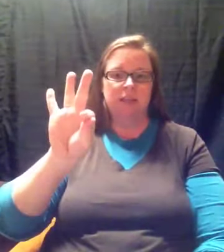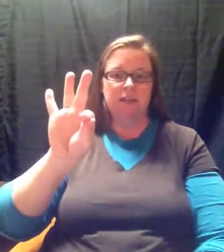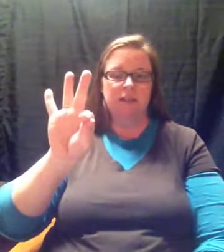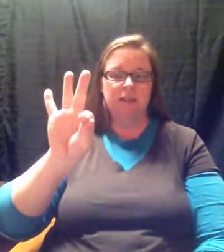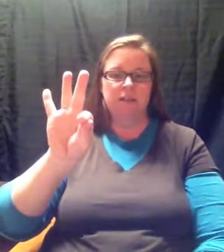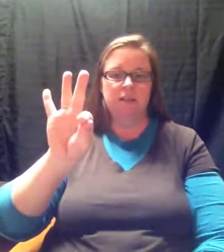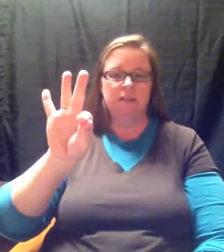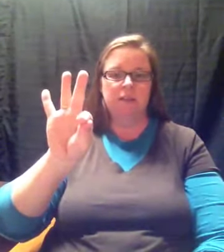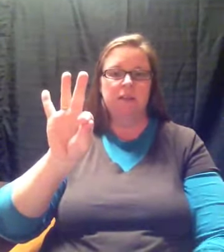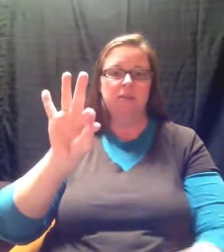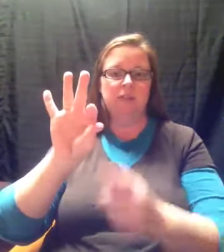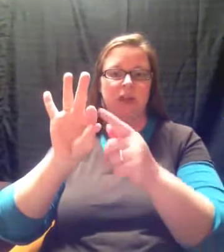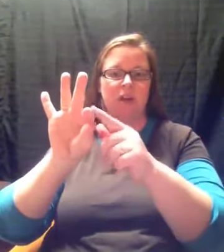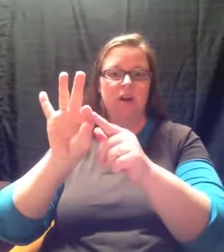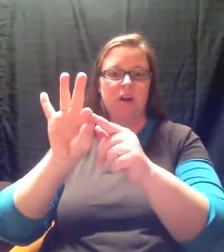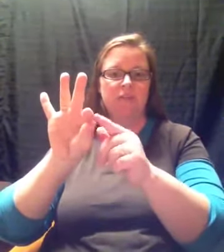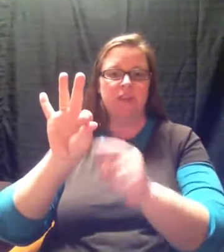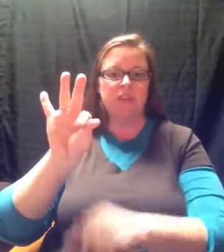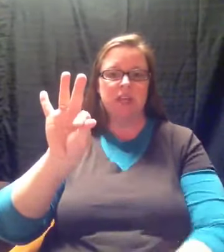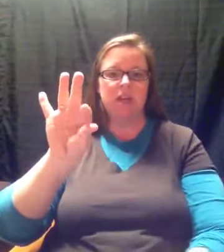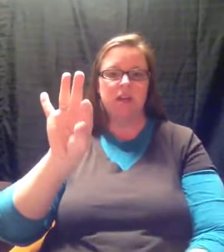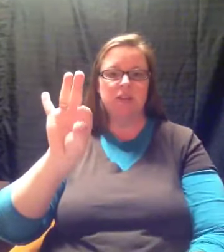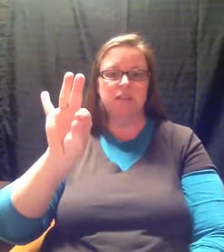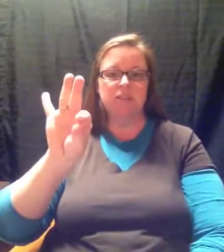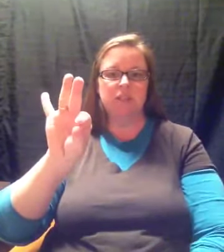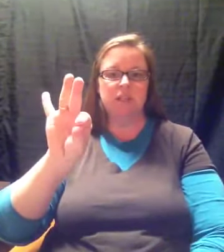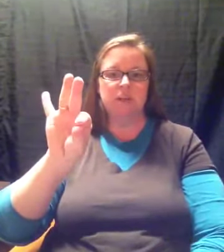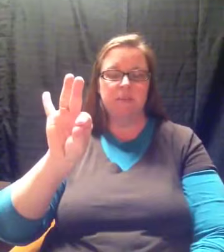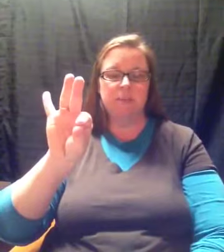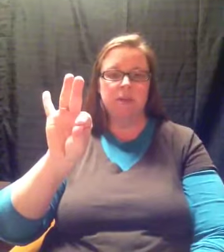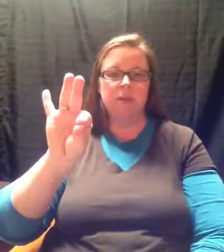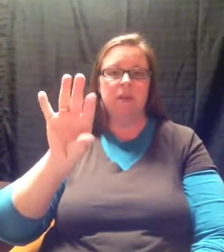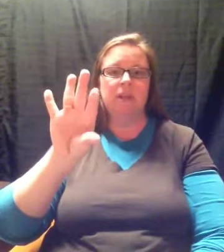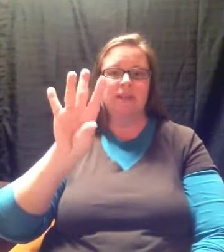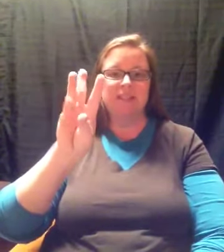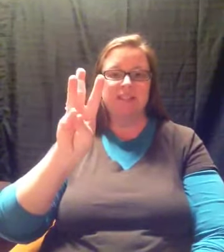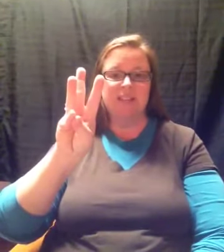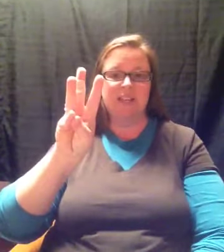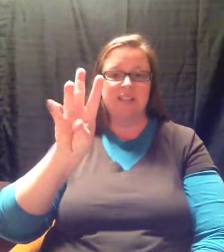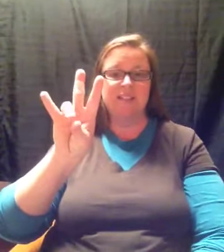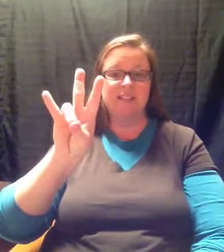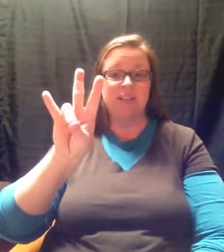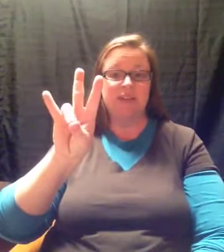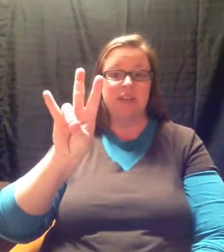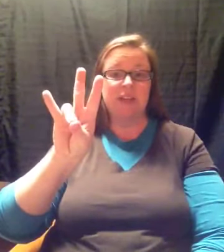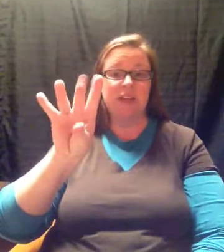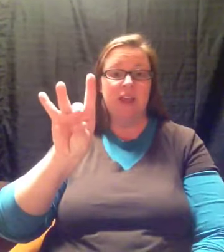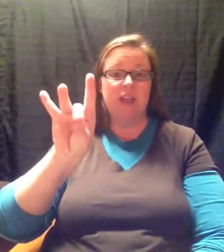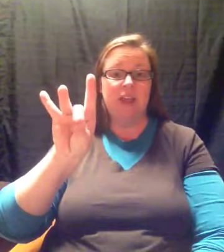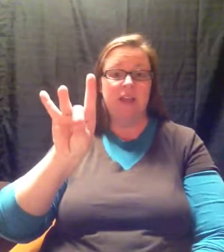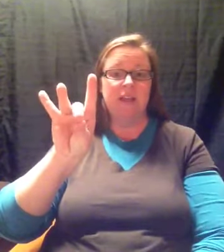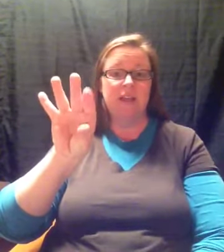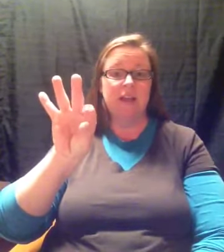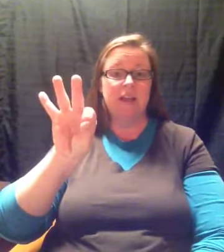19. You see how they're all off to the side and not touching the tips? That's 6, 7, 8,